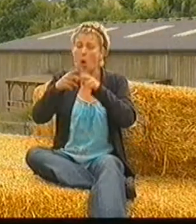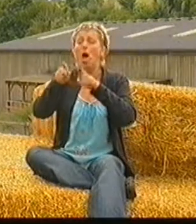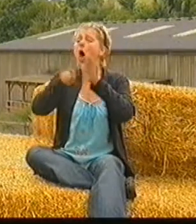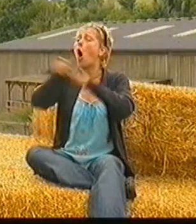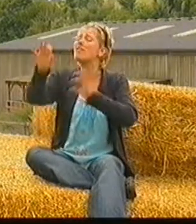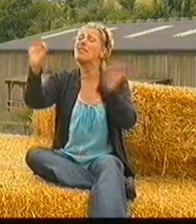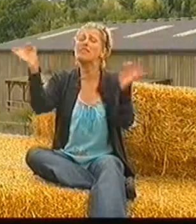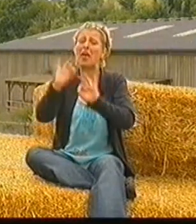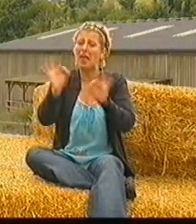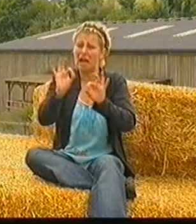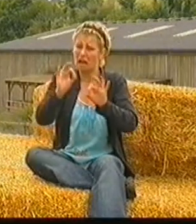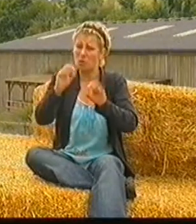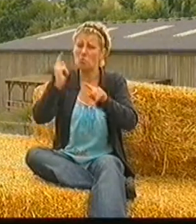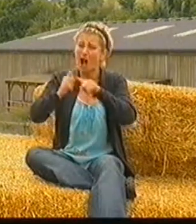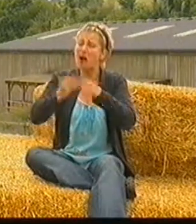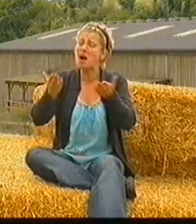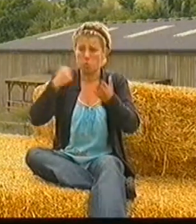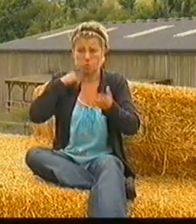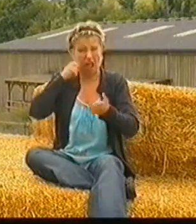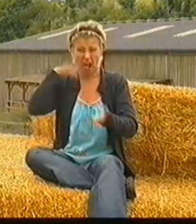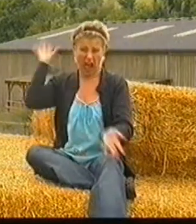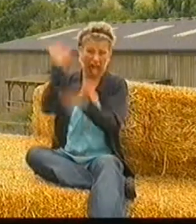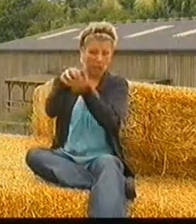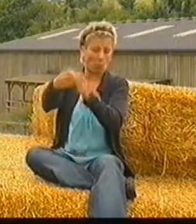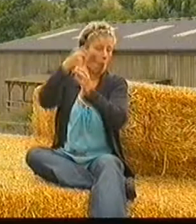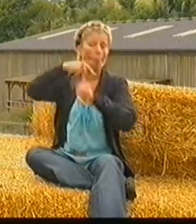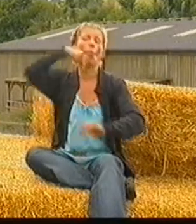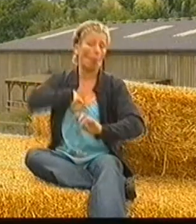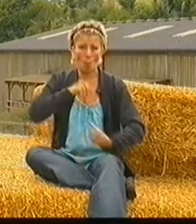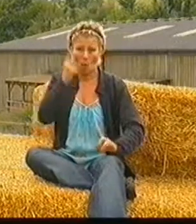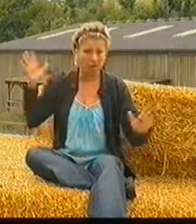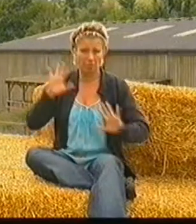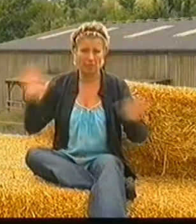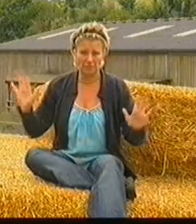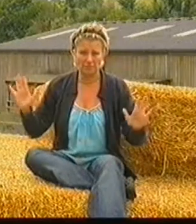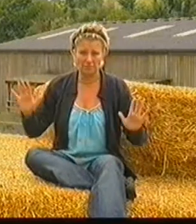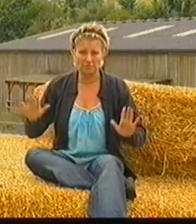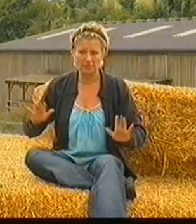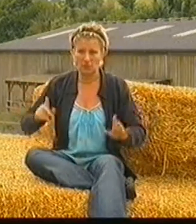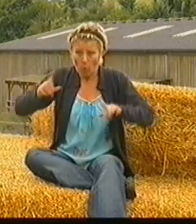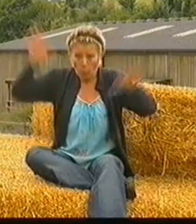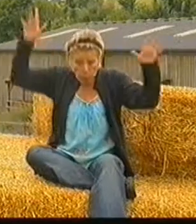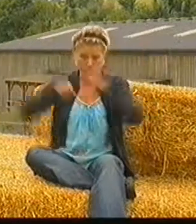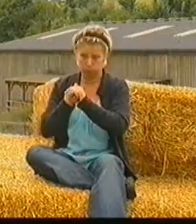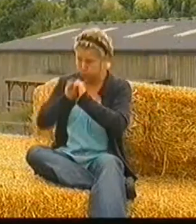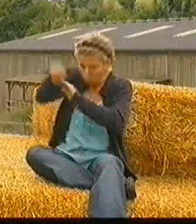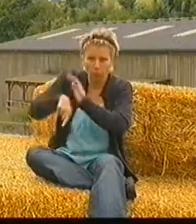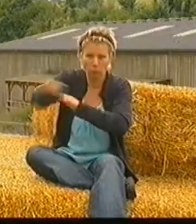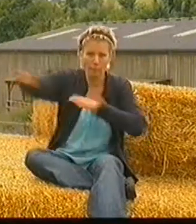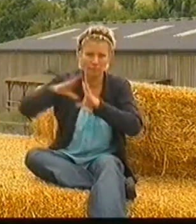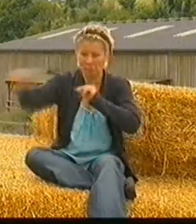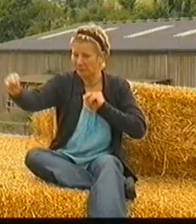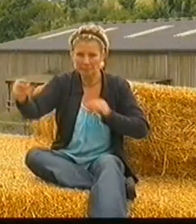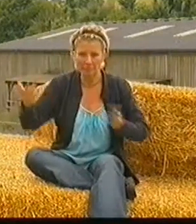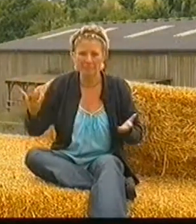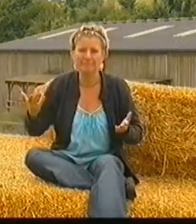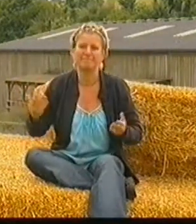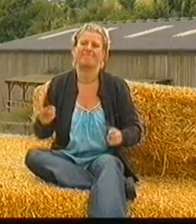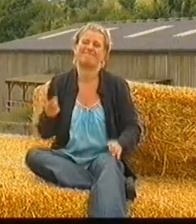am a hungry fellow, and if you don't hop it quickly, I shall eat you up in one gulp." That did it. Rat popped back fast out of